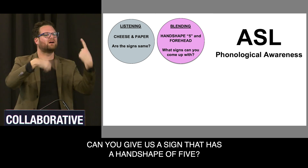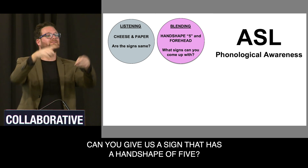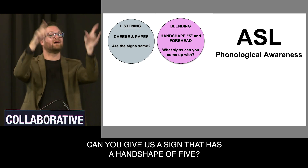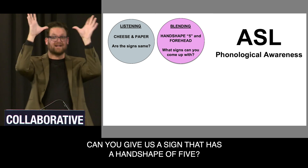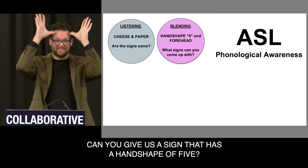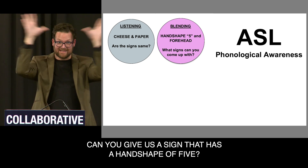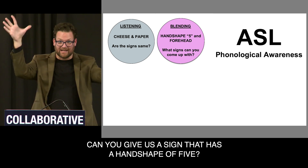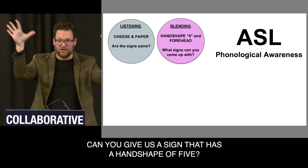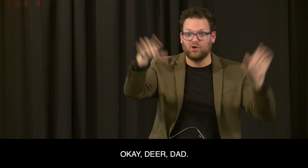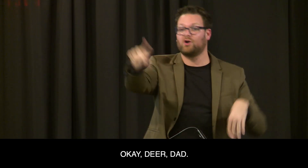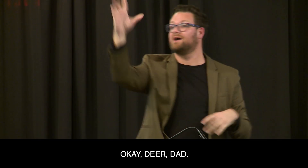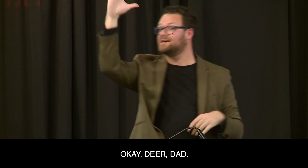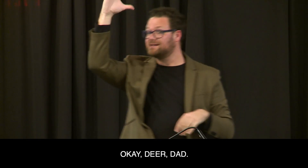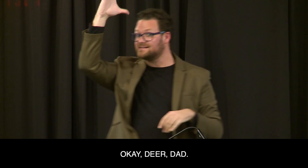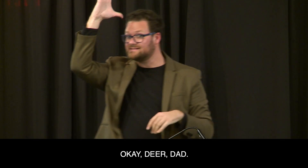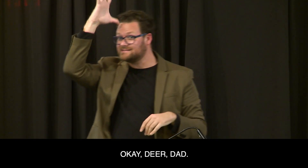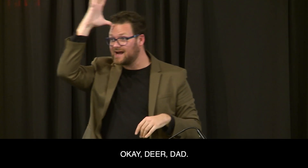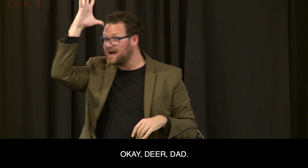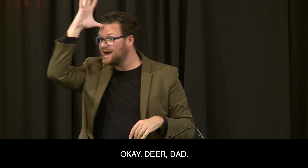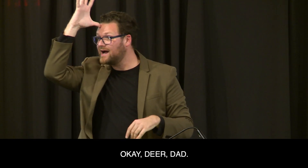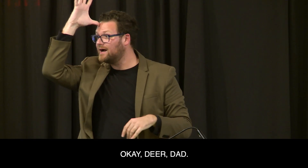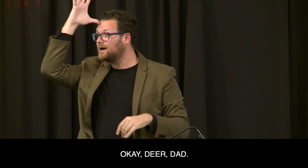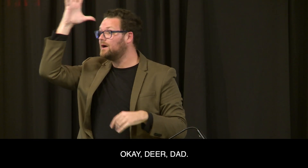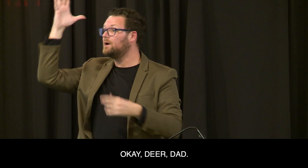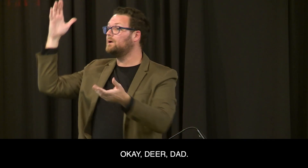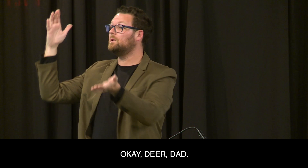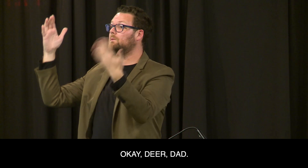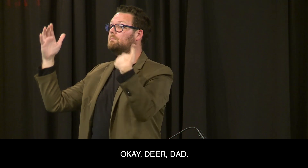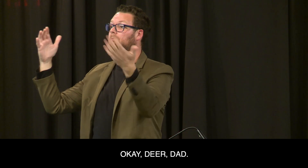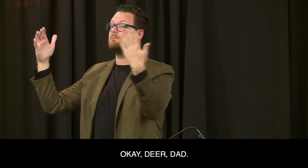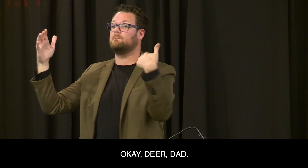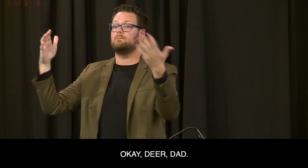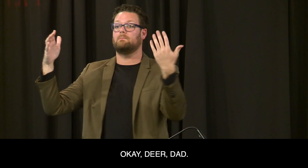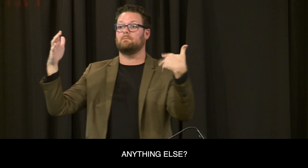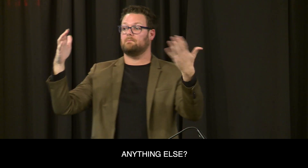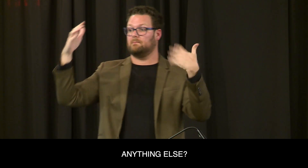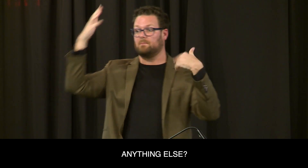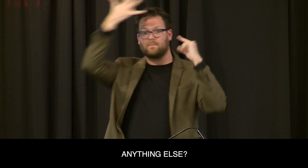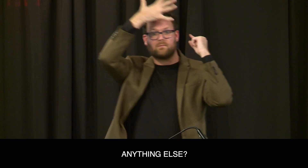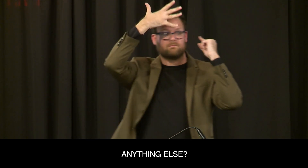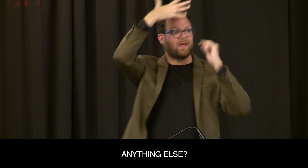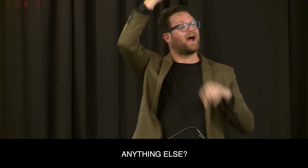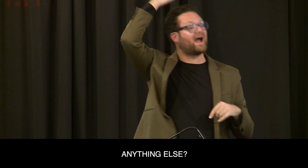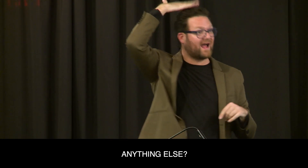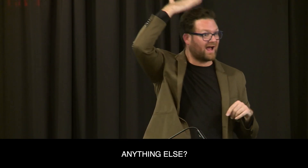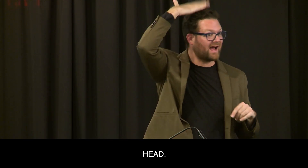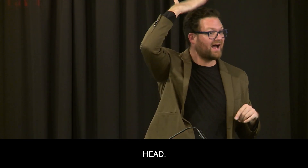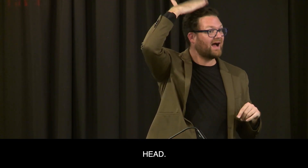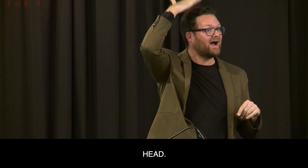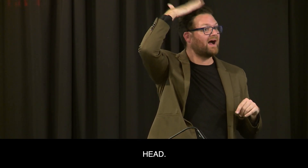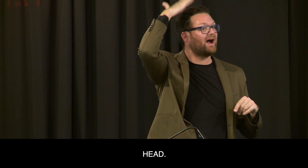of 5? Okay, dear, dad, anything else? Head,